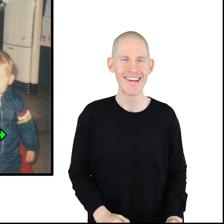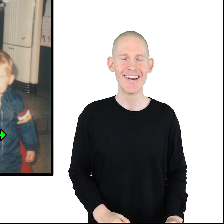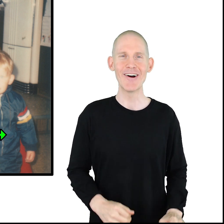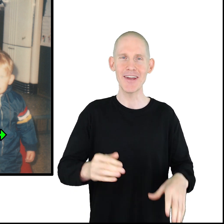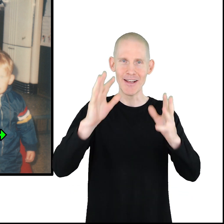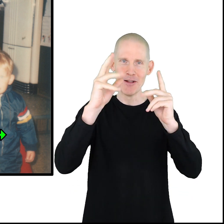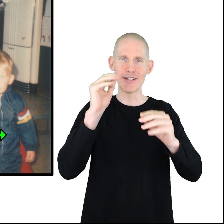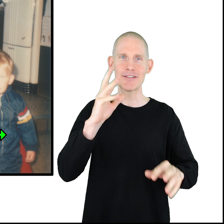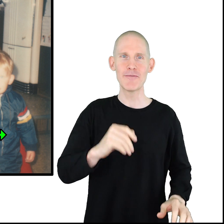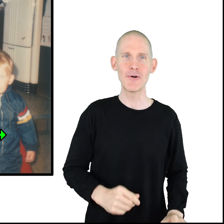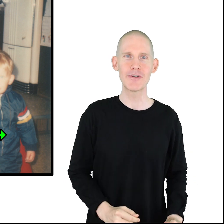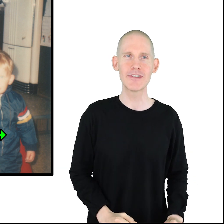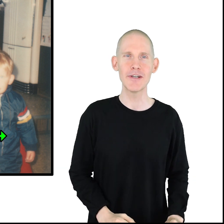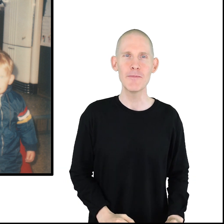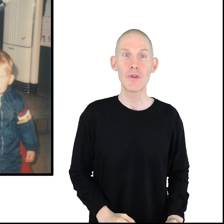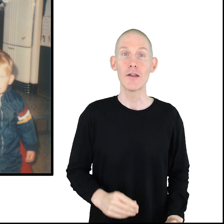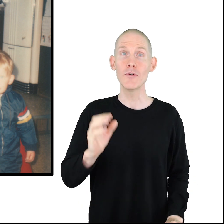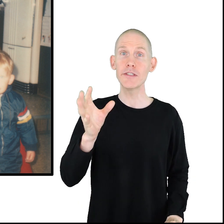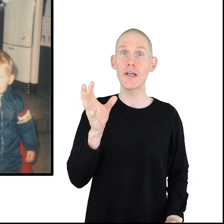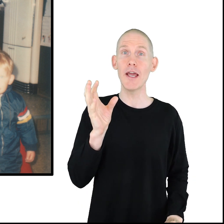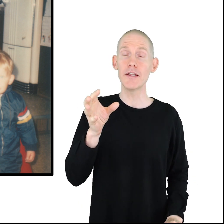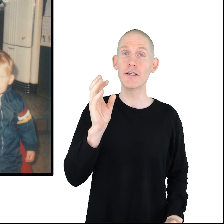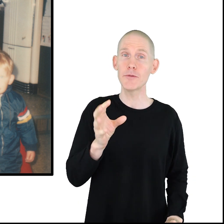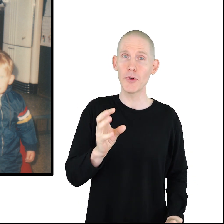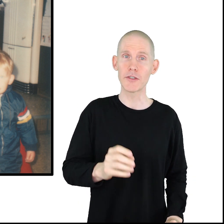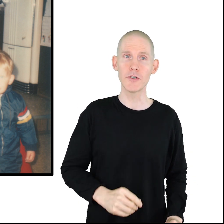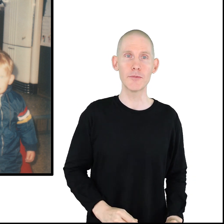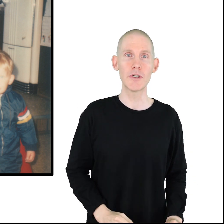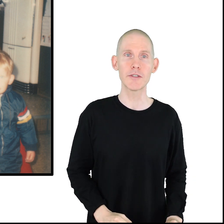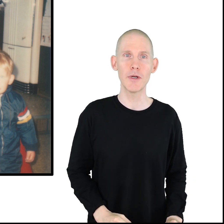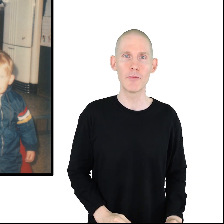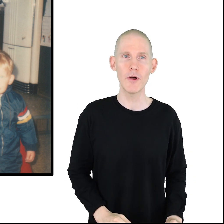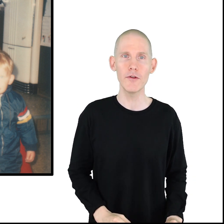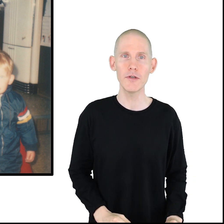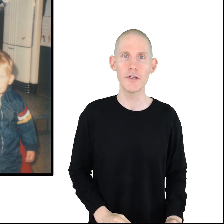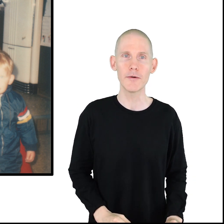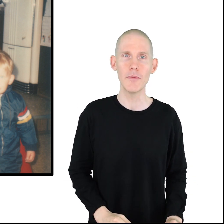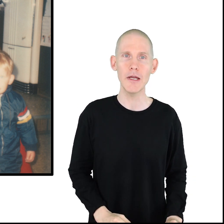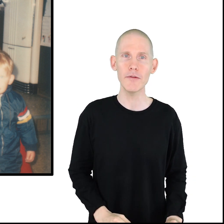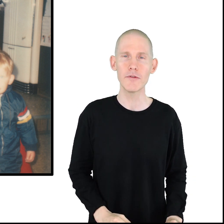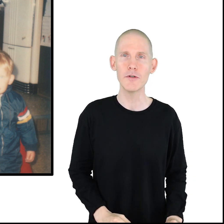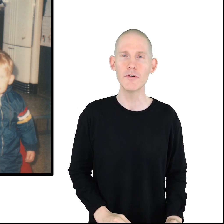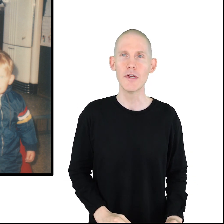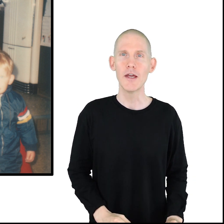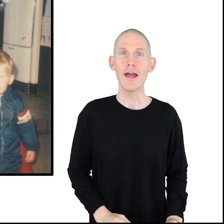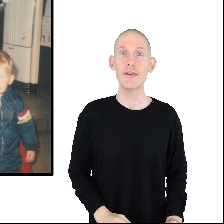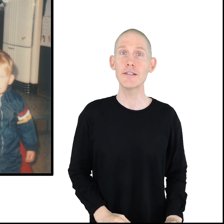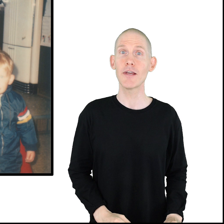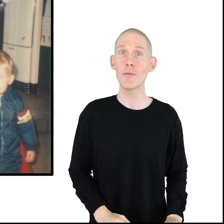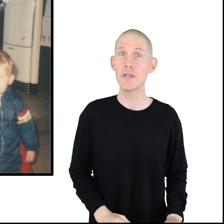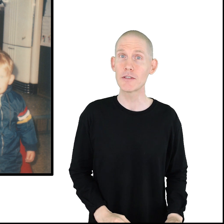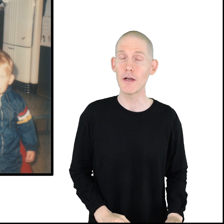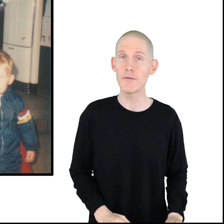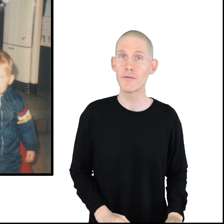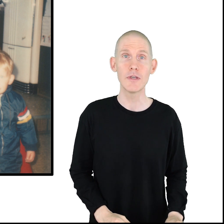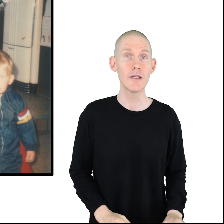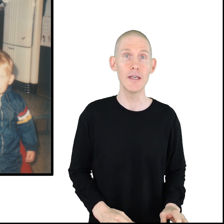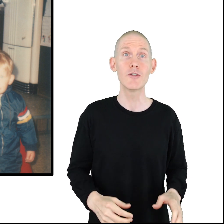Okay. Let's stay focused here. The reason I added this picture is because my brother here, Matthew, at this time in his life, he could